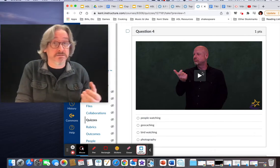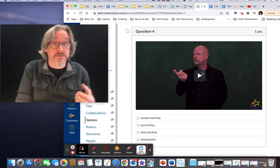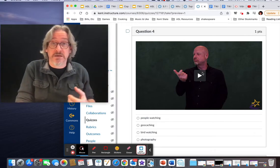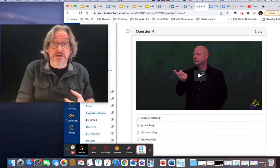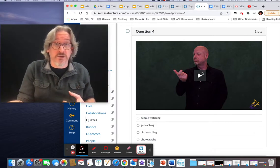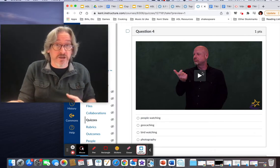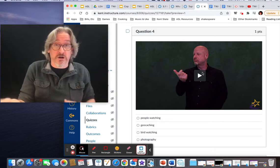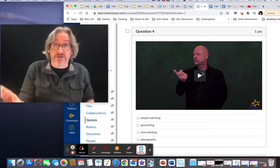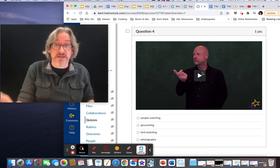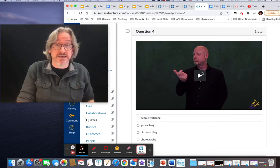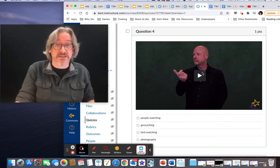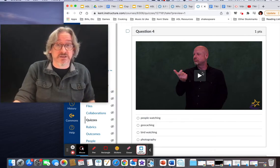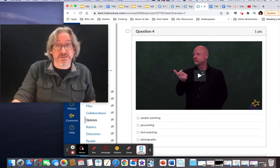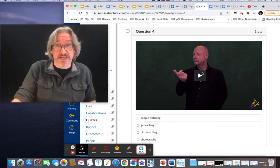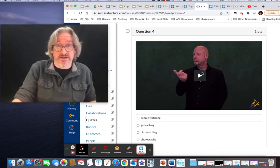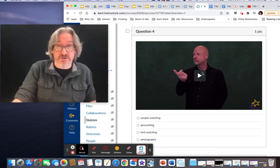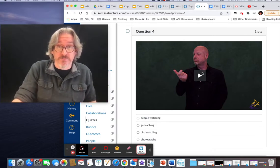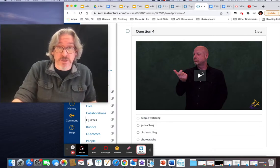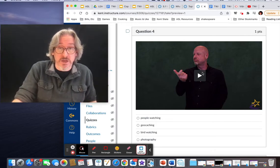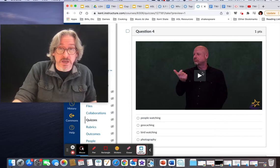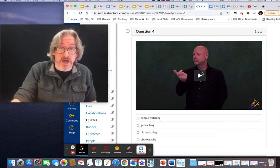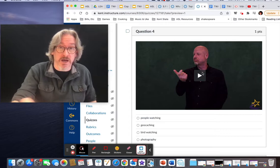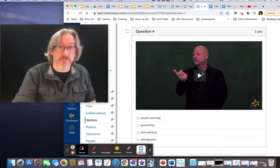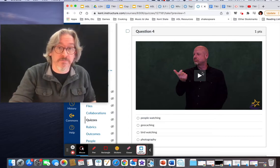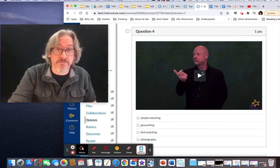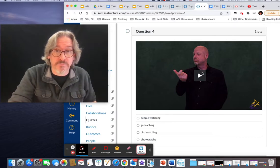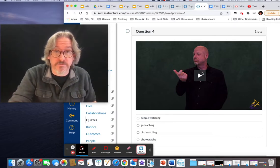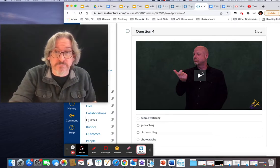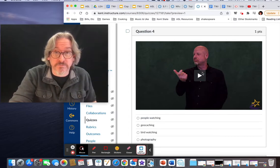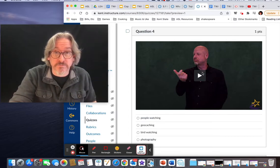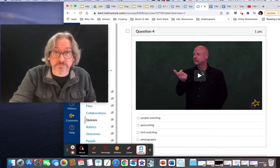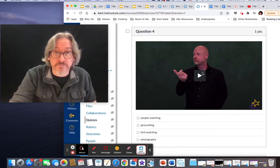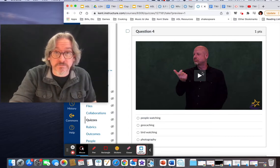is. Look at all the context clues they give you. All